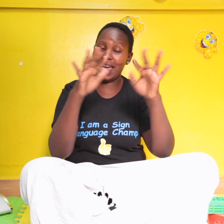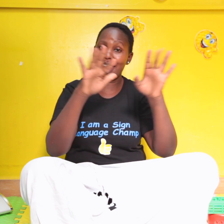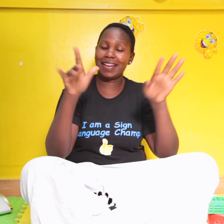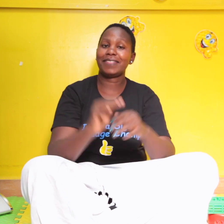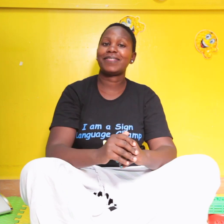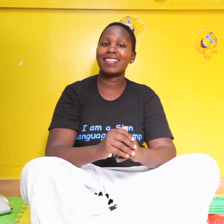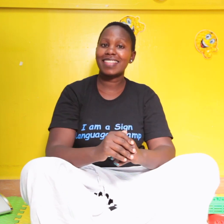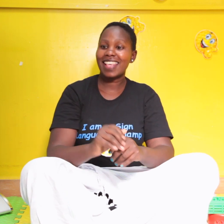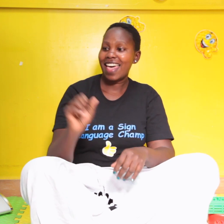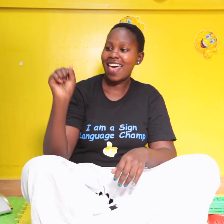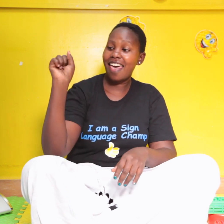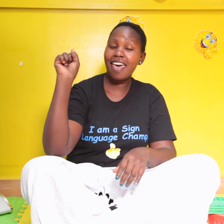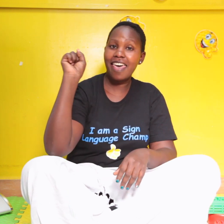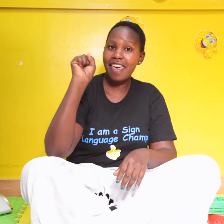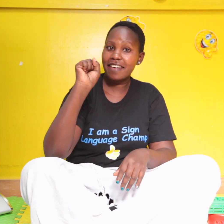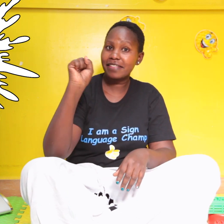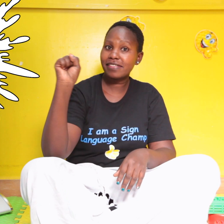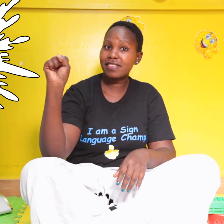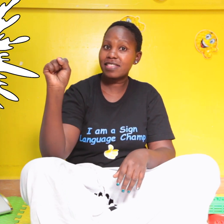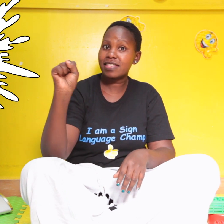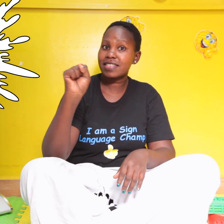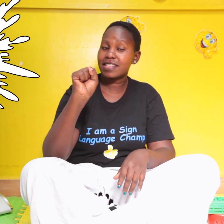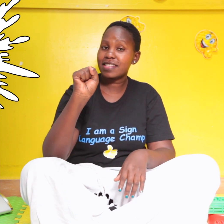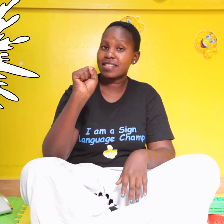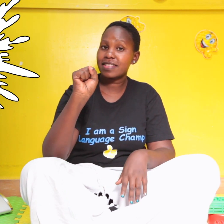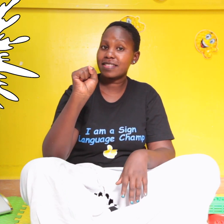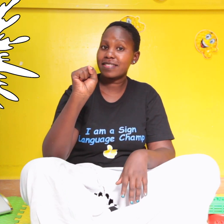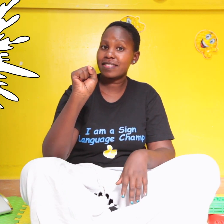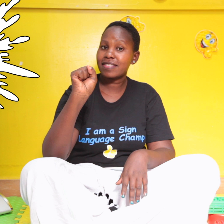Flex your fingers and we start. S,